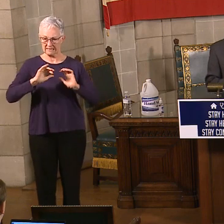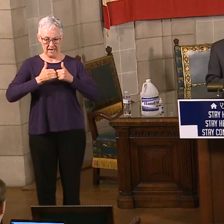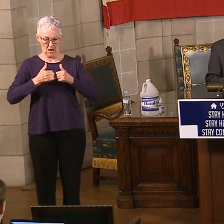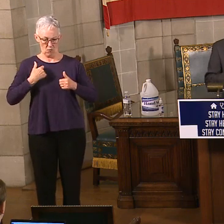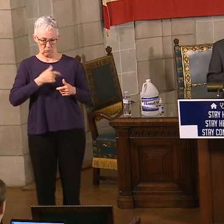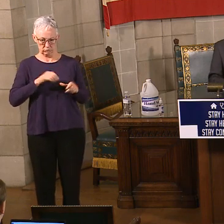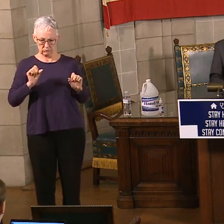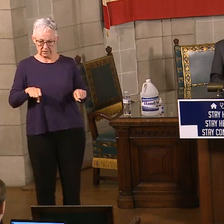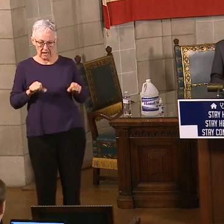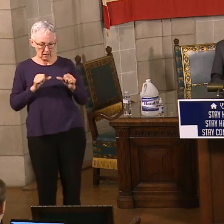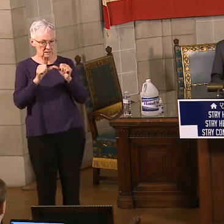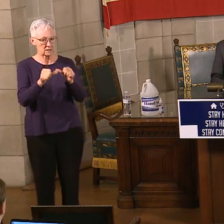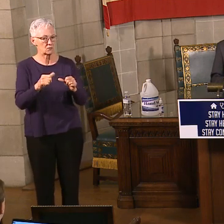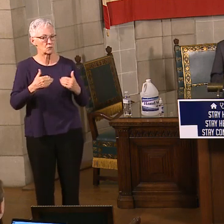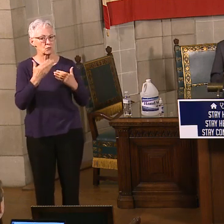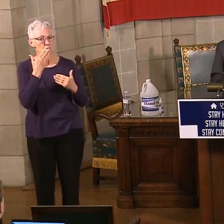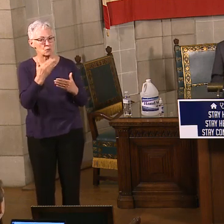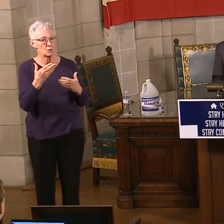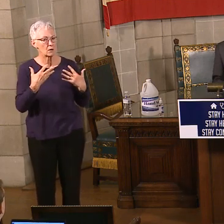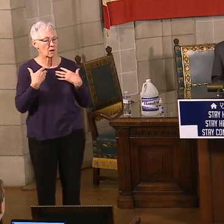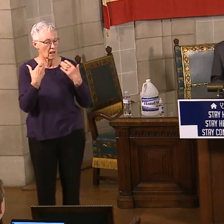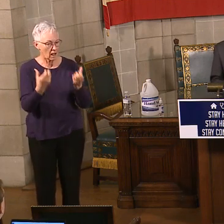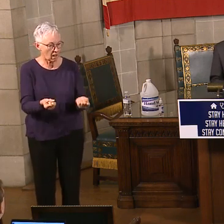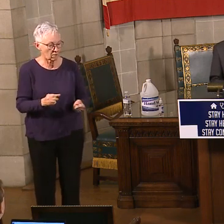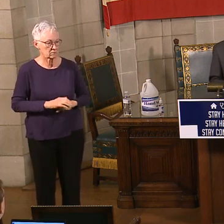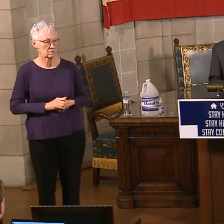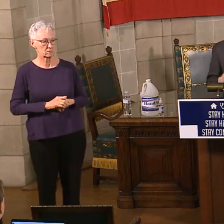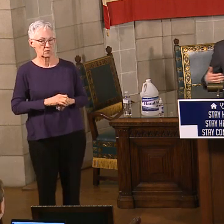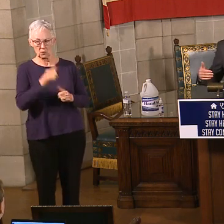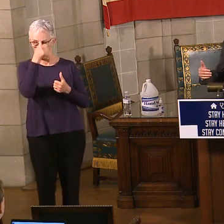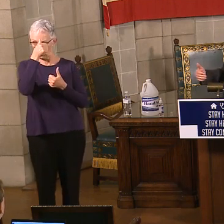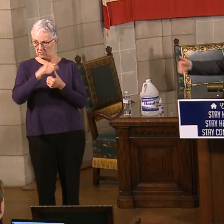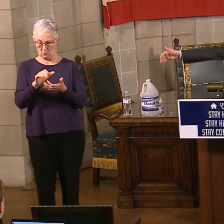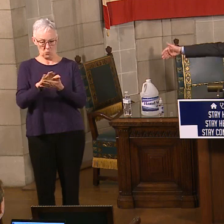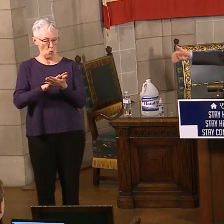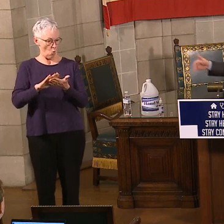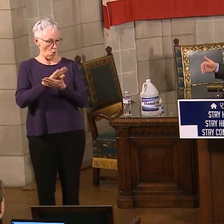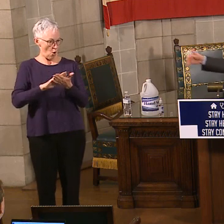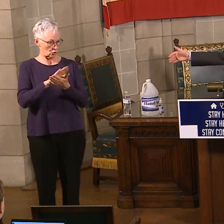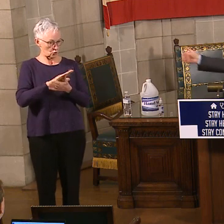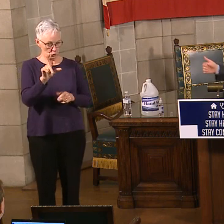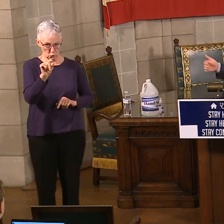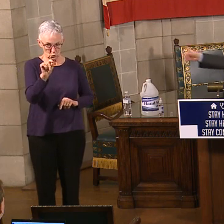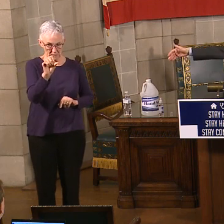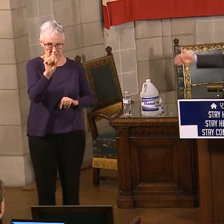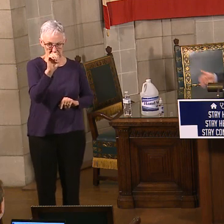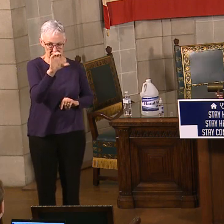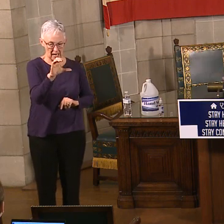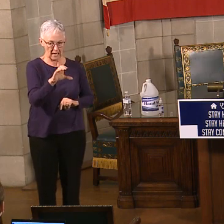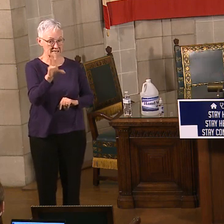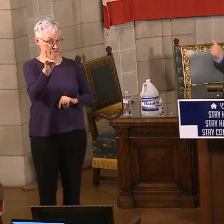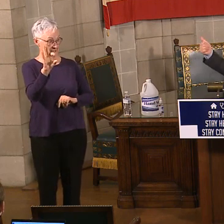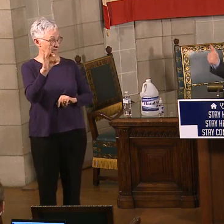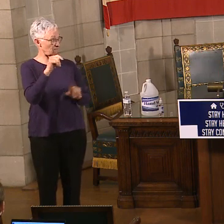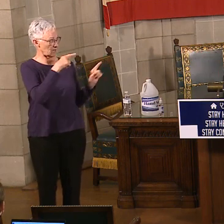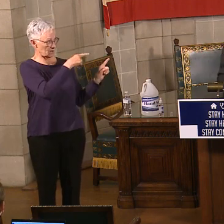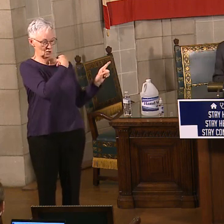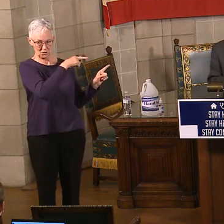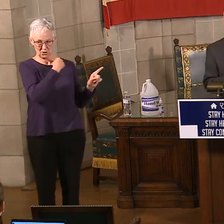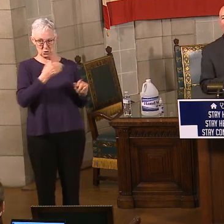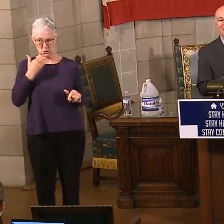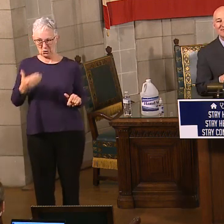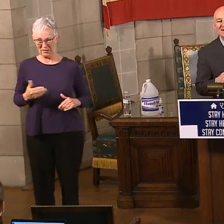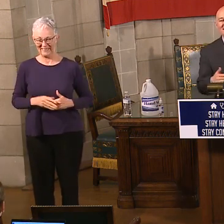those things such as washing your hands often, 20 seconds at a time, keeping yourself 6 feet away. Good job, Lynn. You're farther than 6 feet there. Good job.